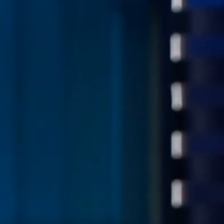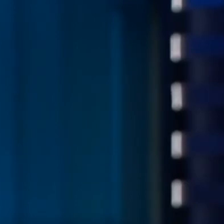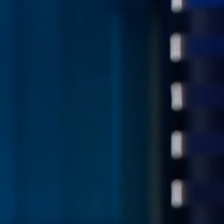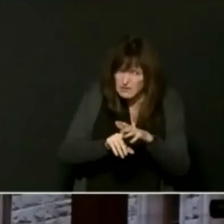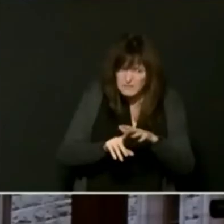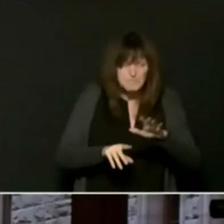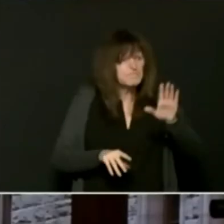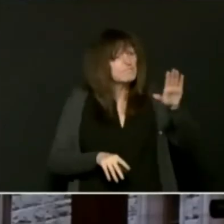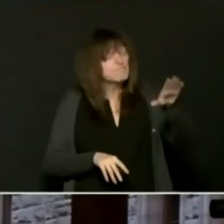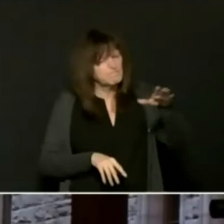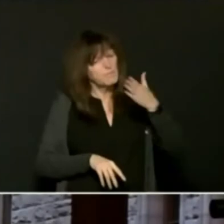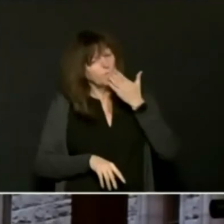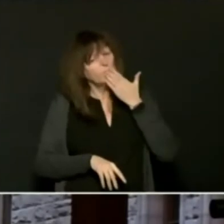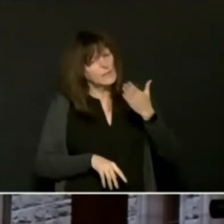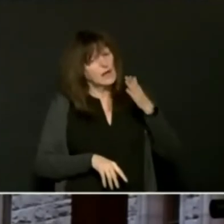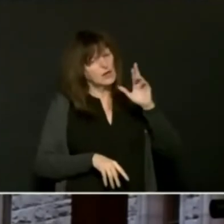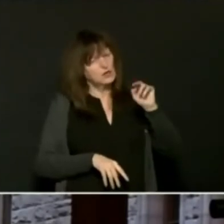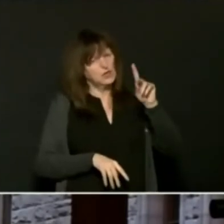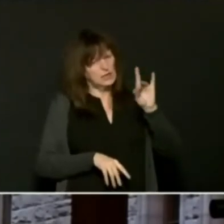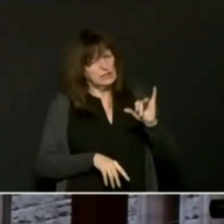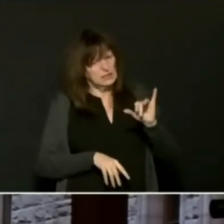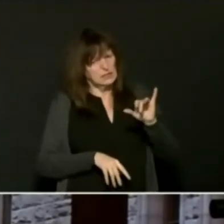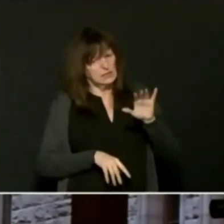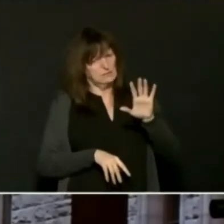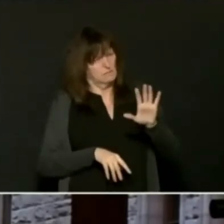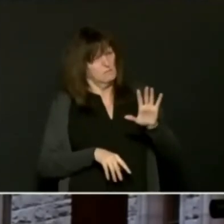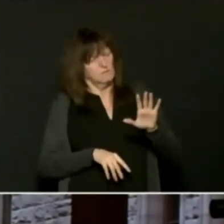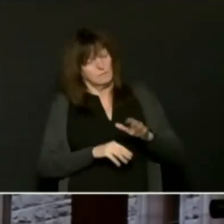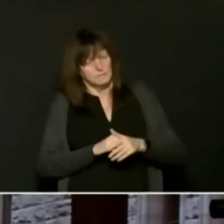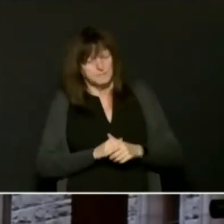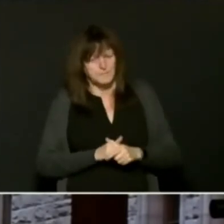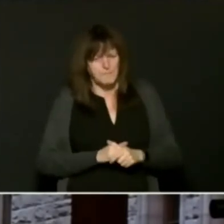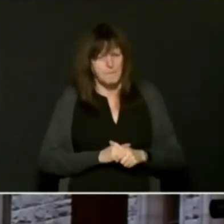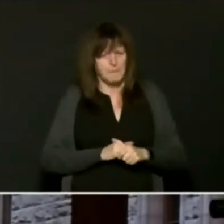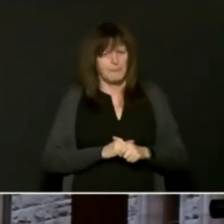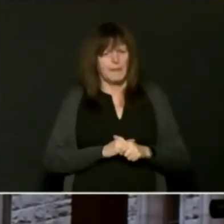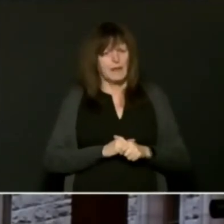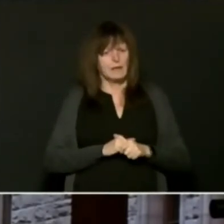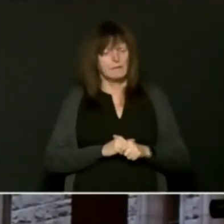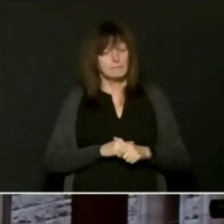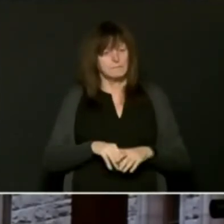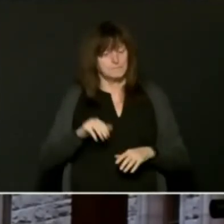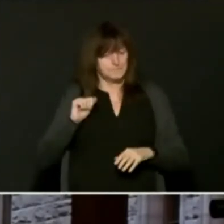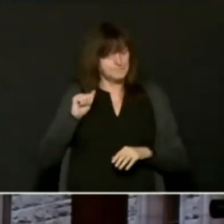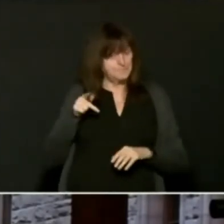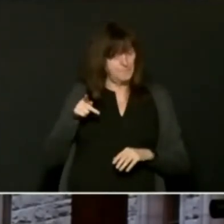out. During the month of April, were 29 people